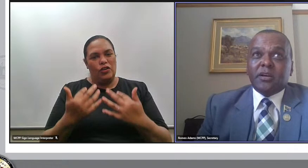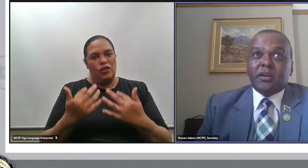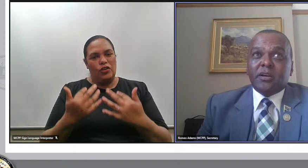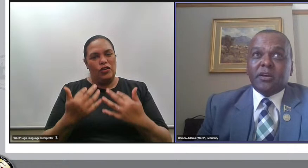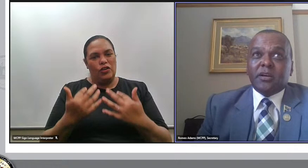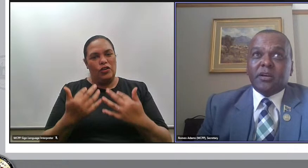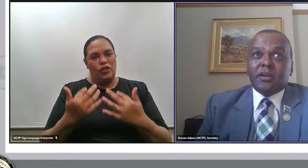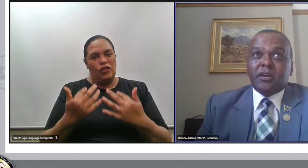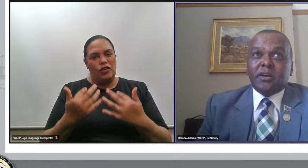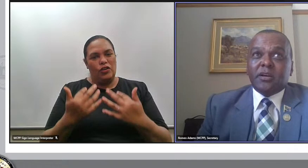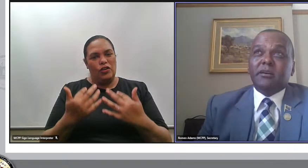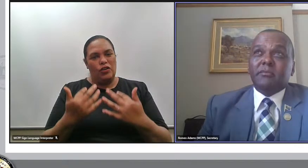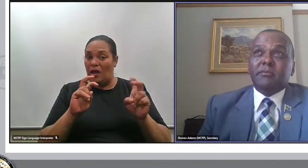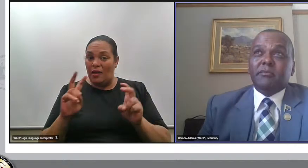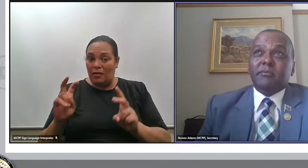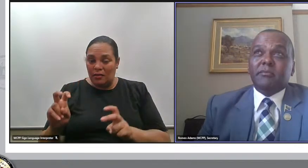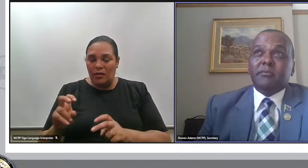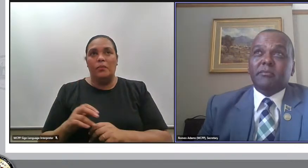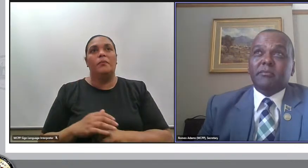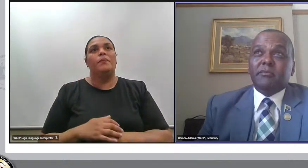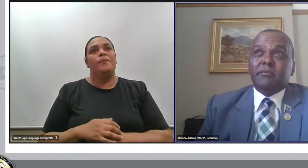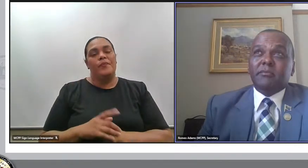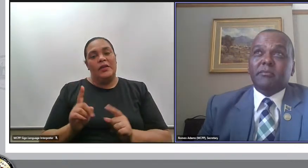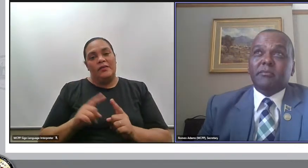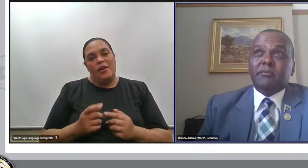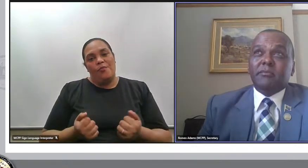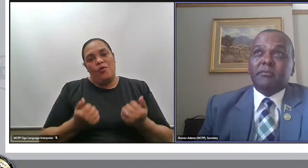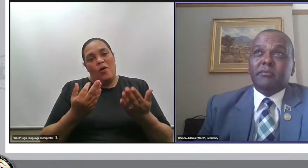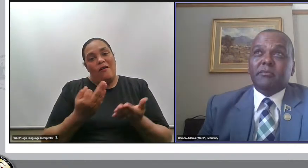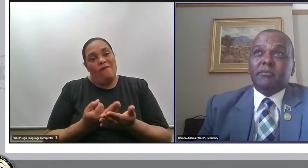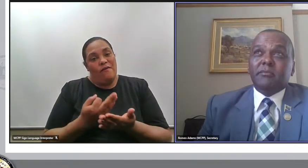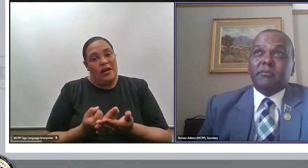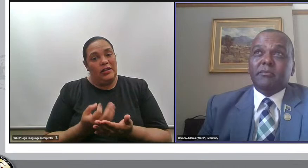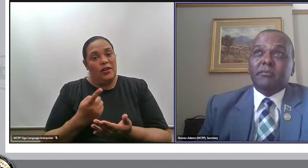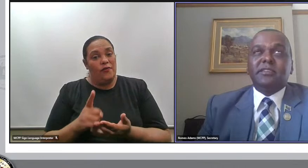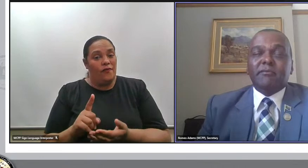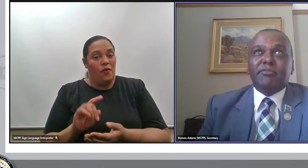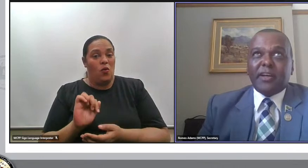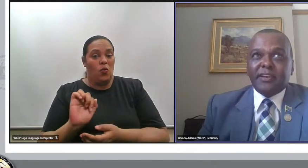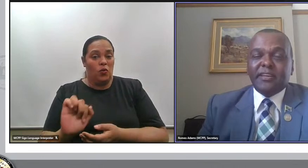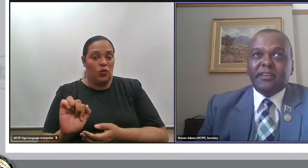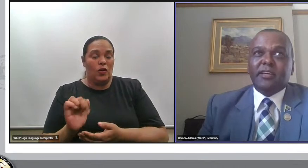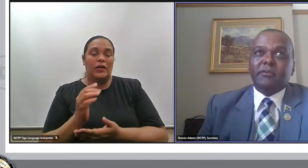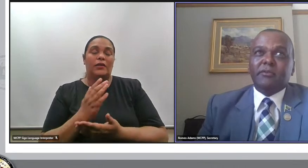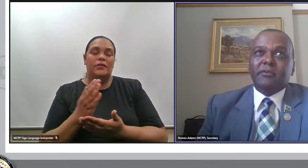their budget items and to provide some funding